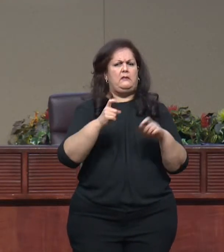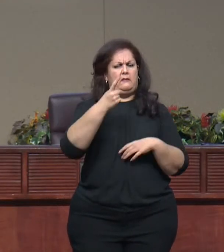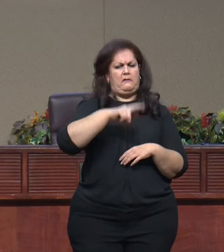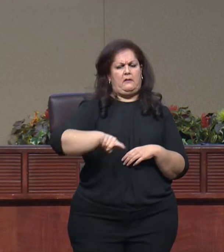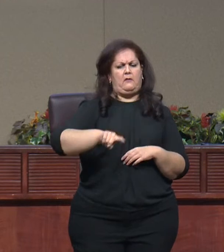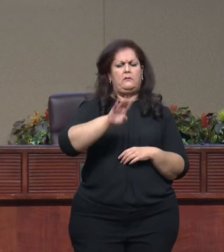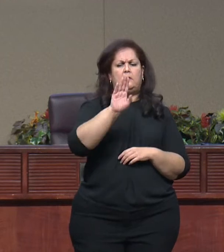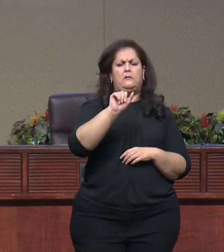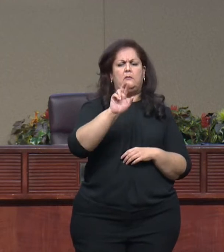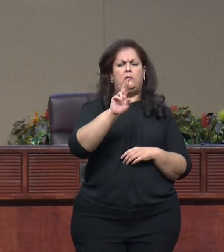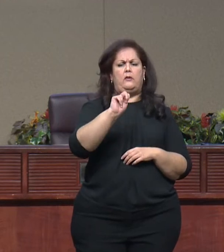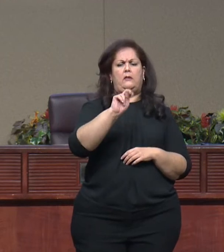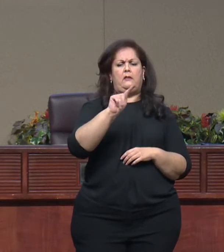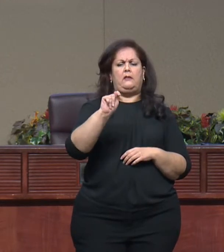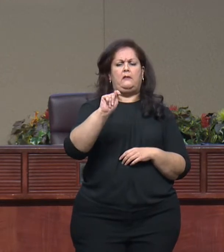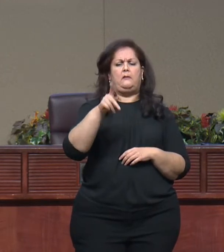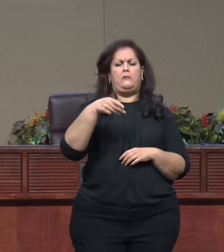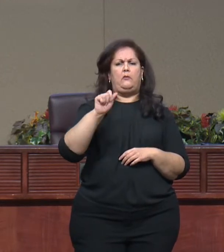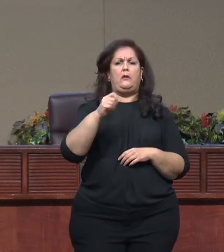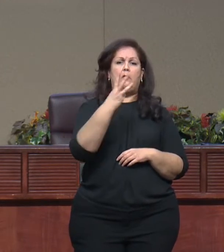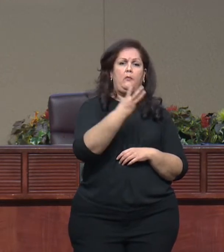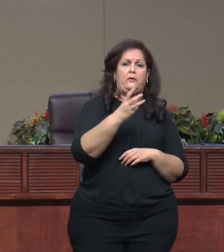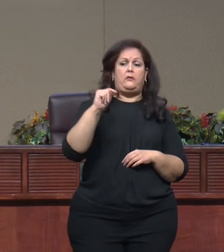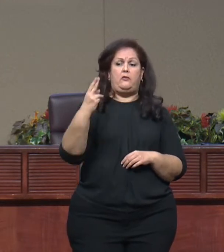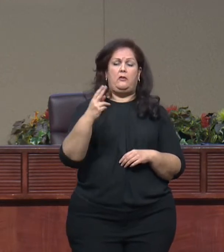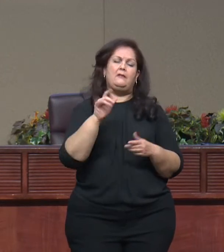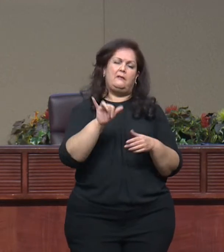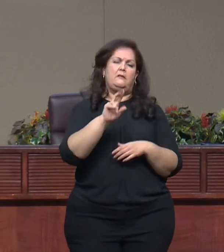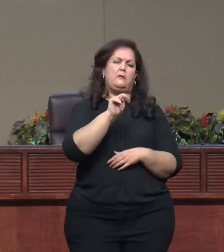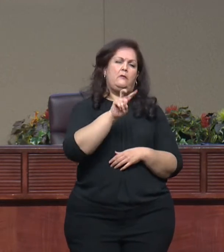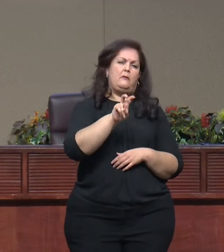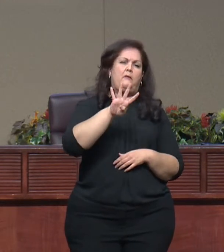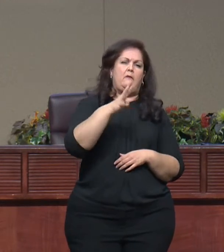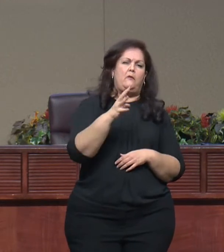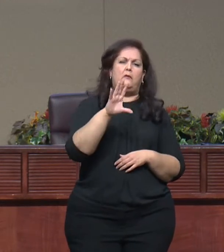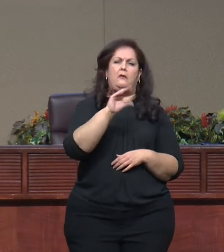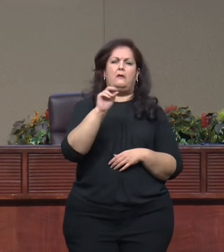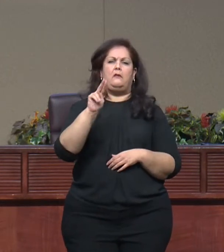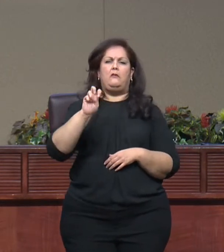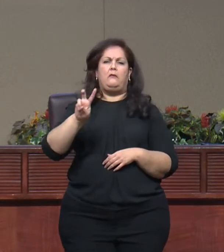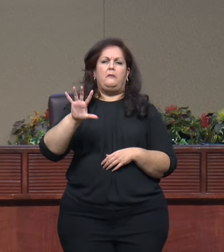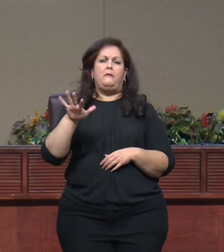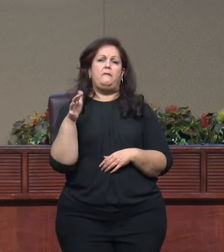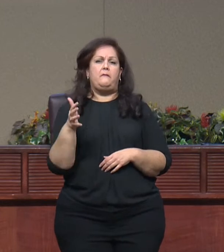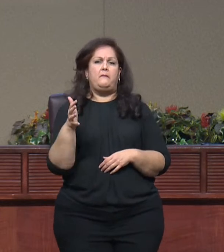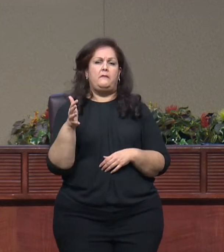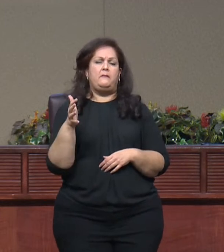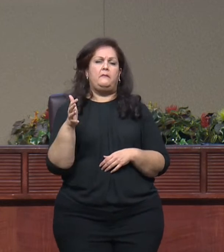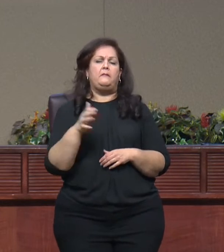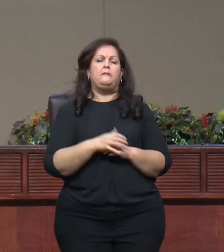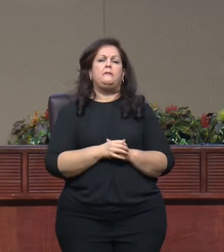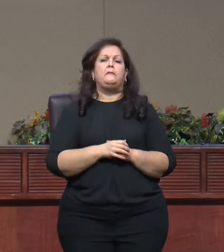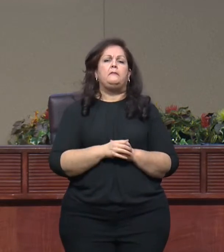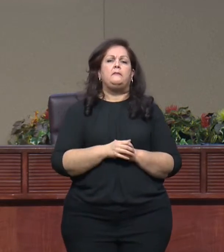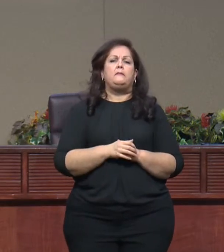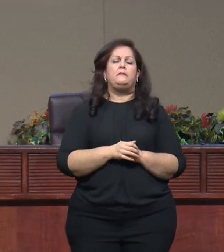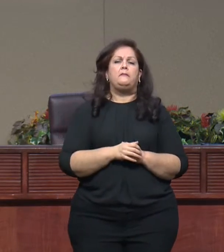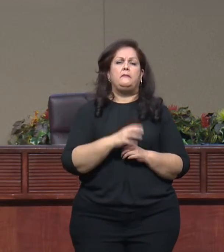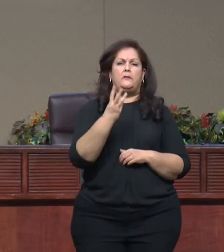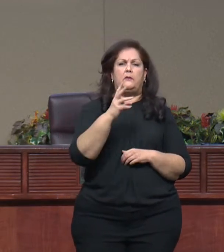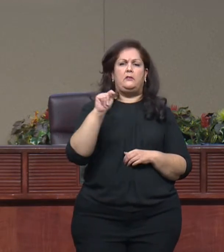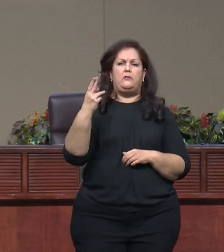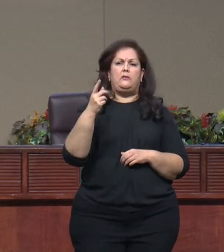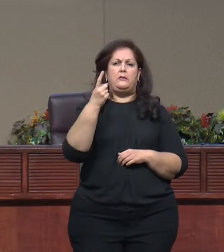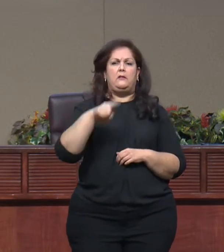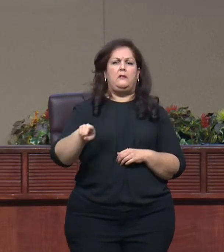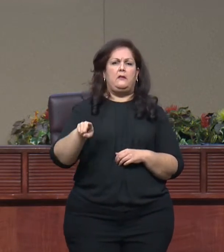Barnett Park as well on Wednesday and Thursday. That's November the 4th and November the 3rd, Wednesday and Thursday of